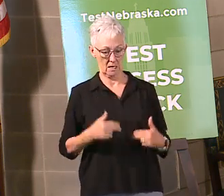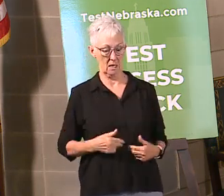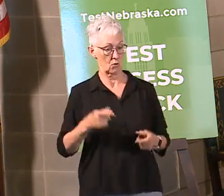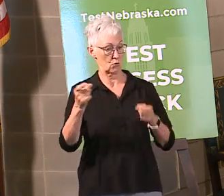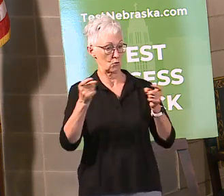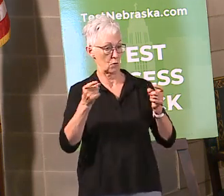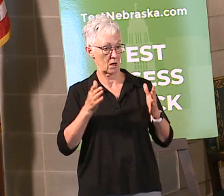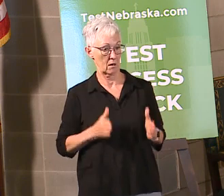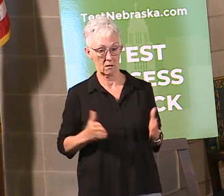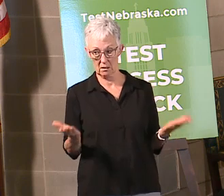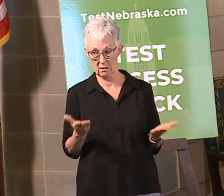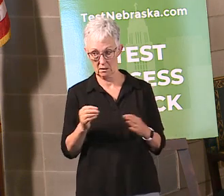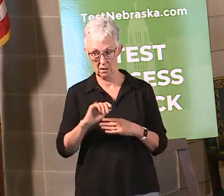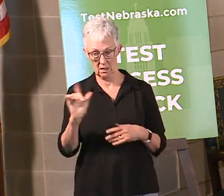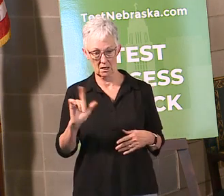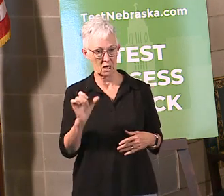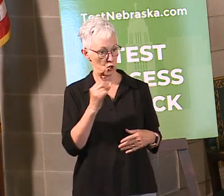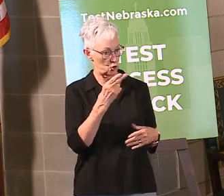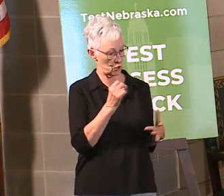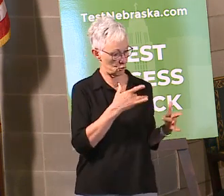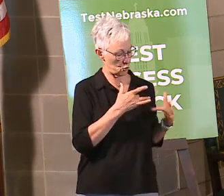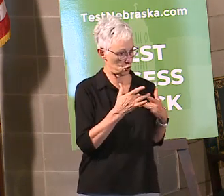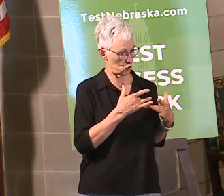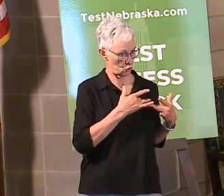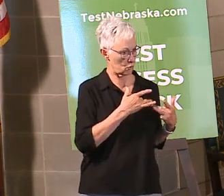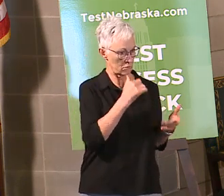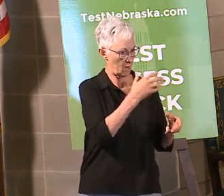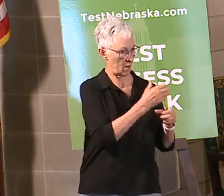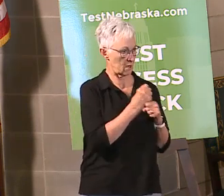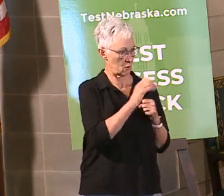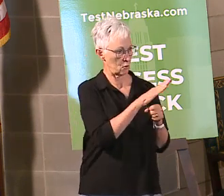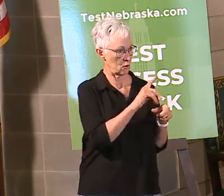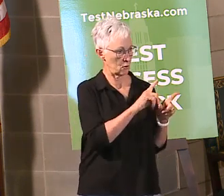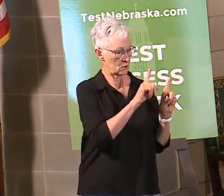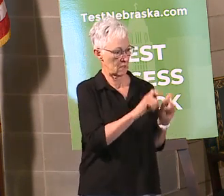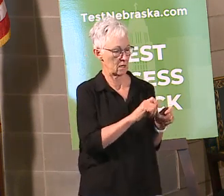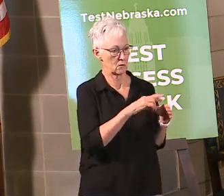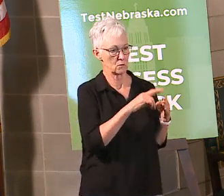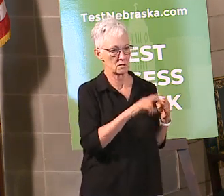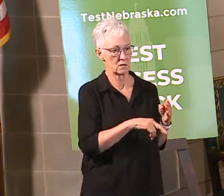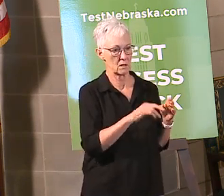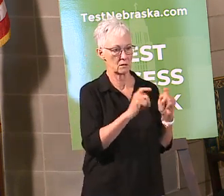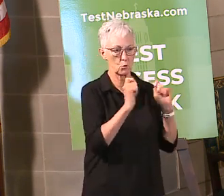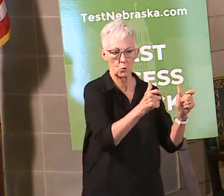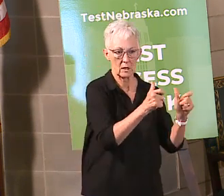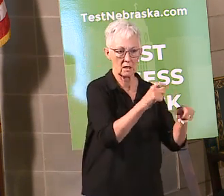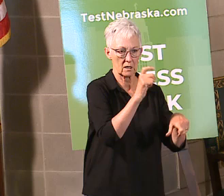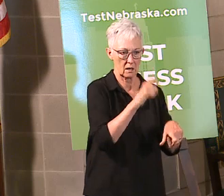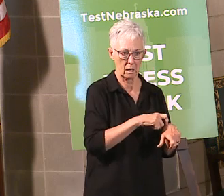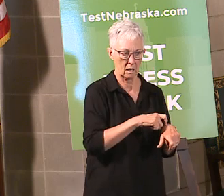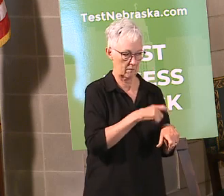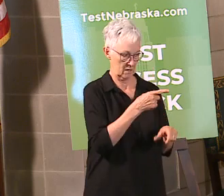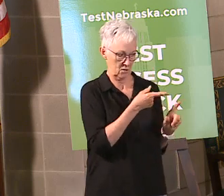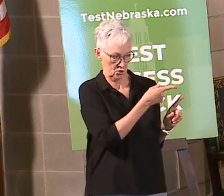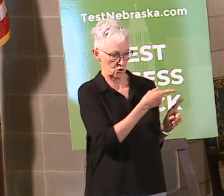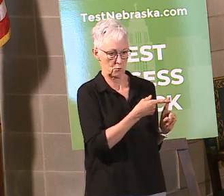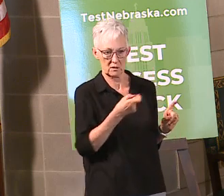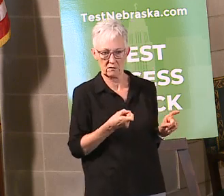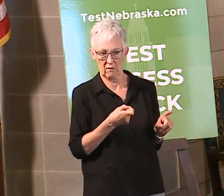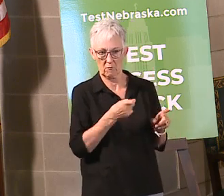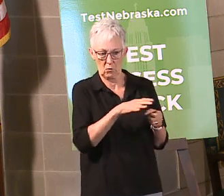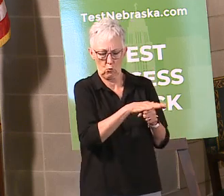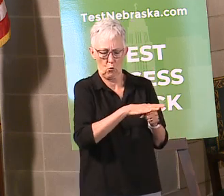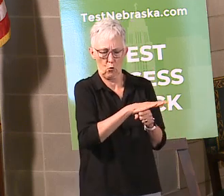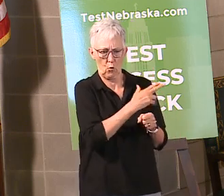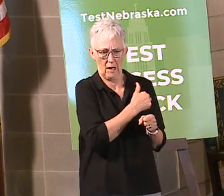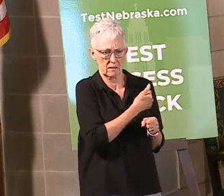wasn't getting her test back, and that was coming from a local area hospital, not from Test Nebraska or the Nebraska Public Health Lab. So I think that can